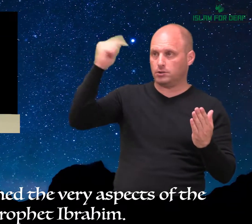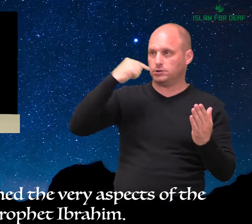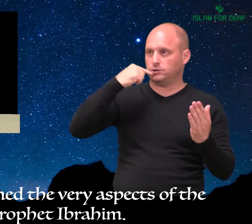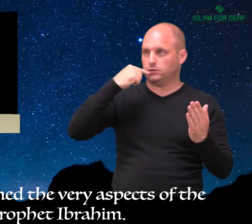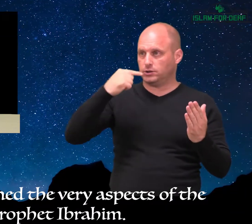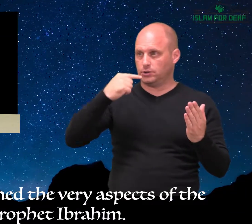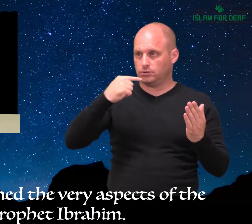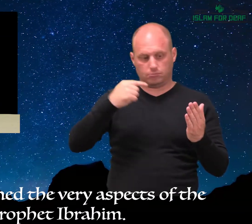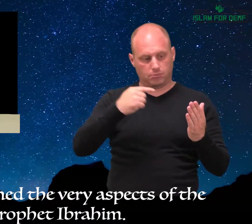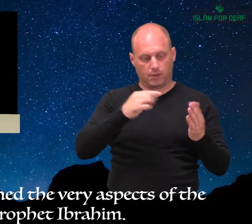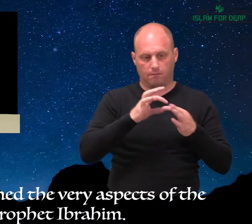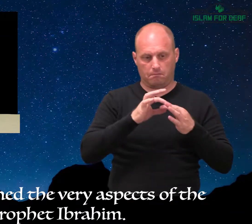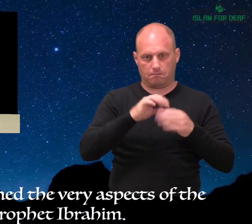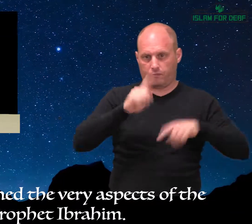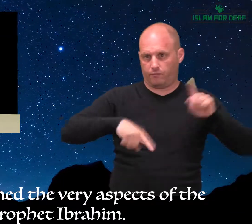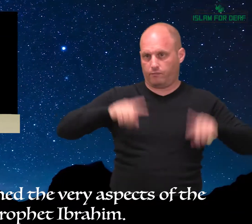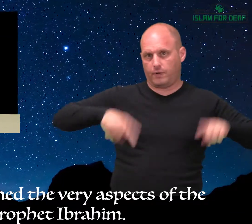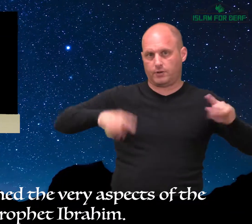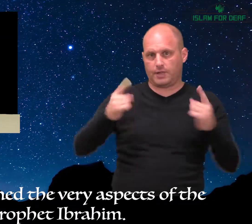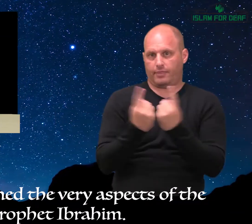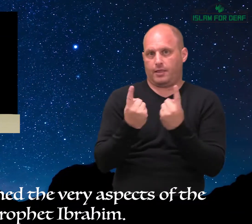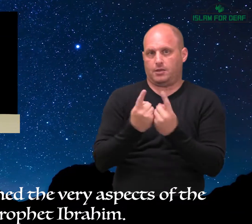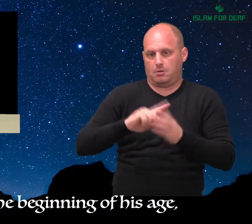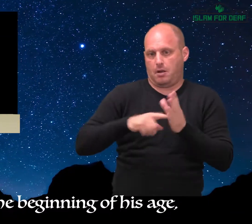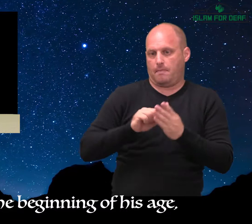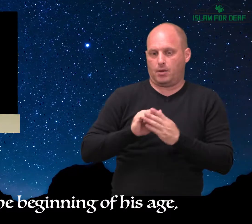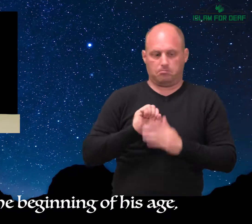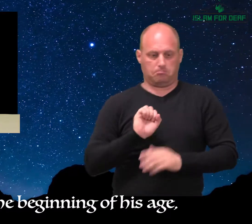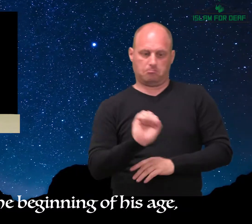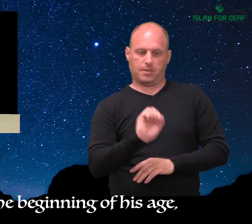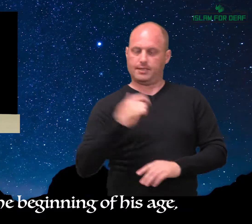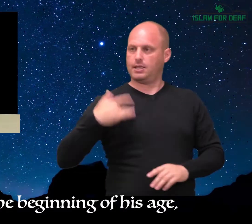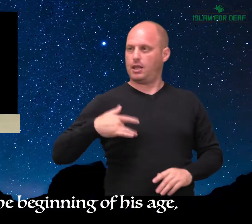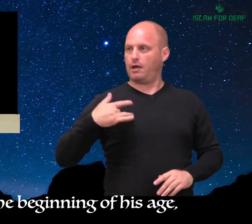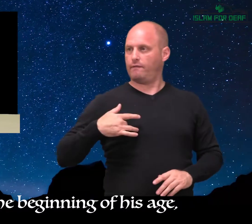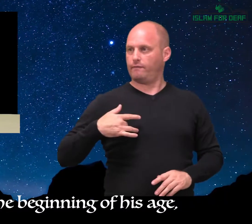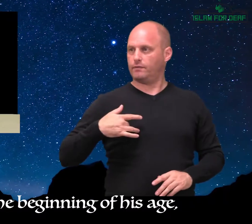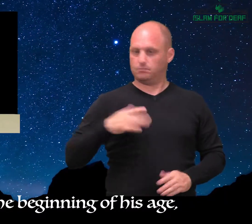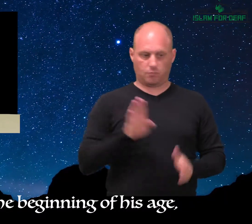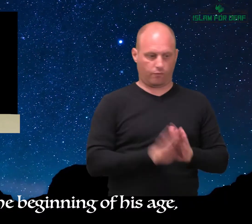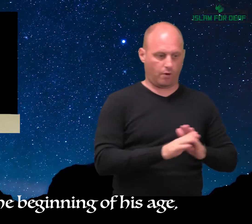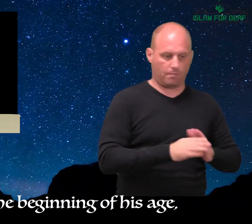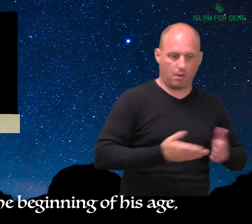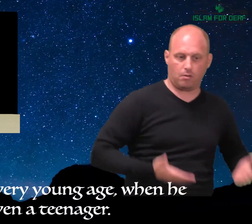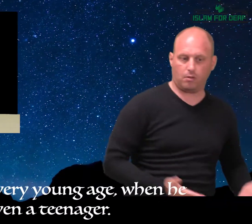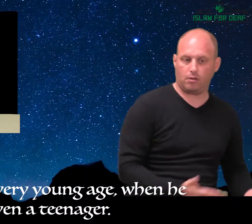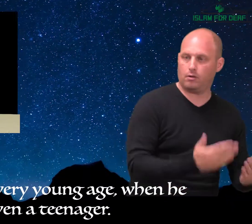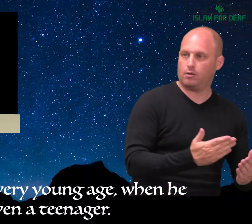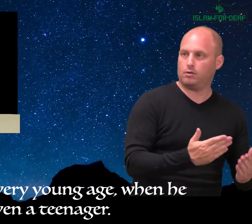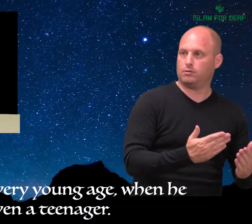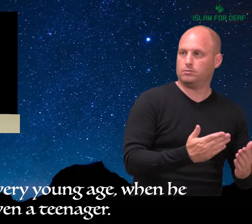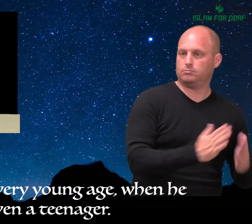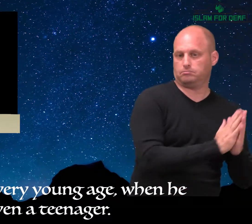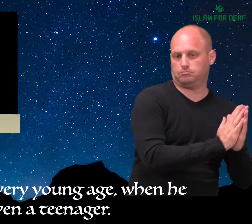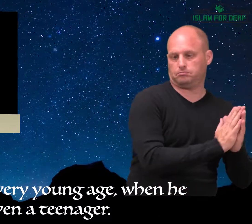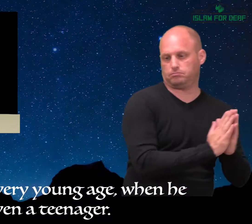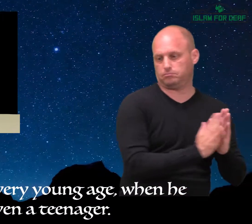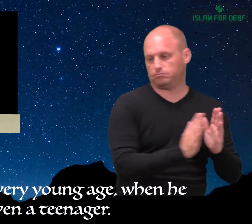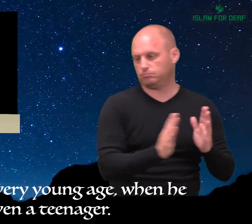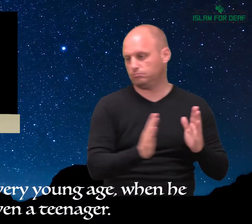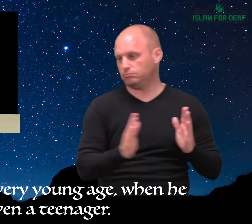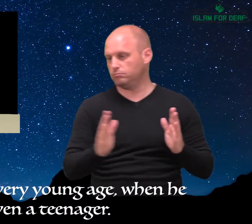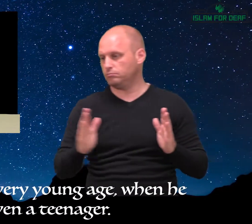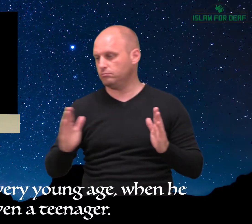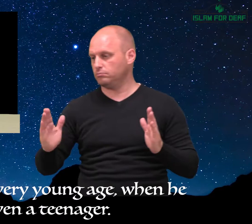aspects of the life of Prophet Ibrahim, right from the beginning of his age, right from the